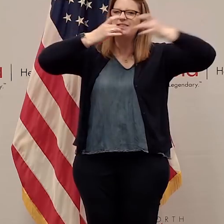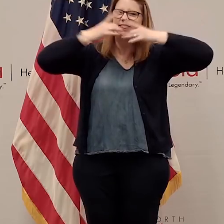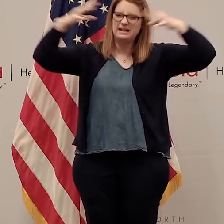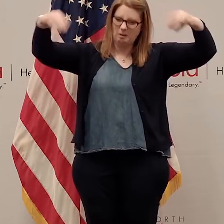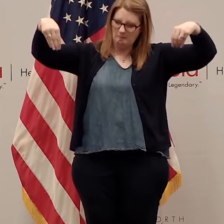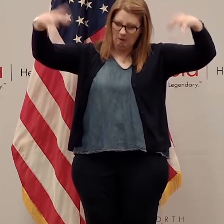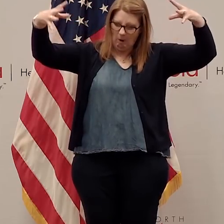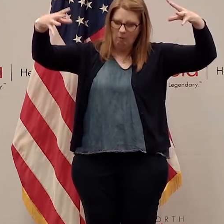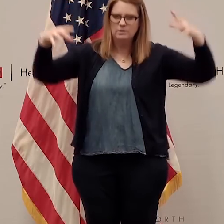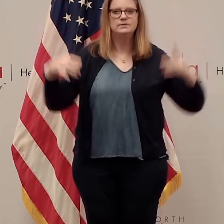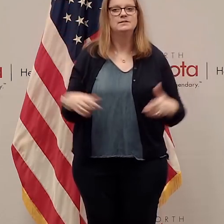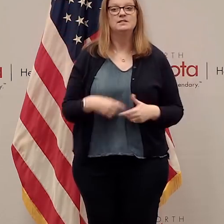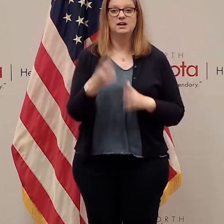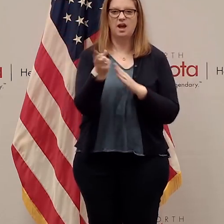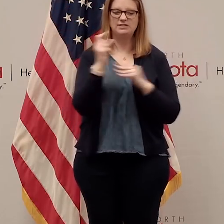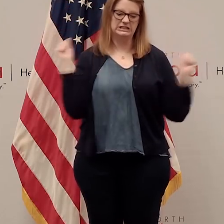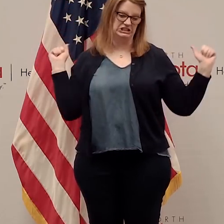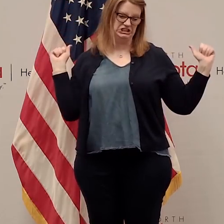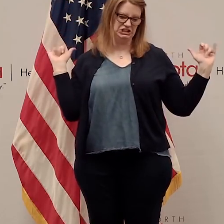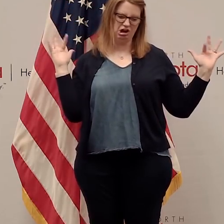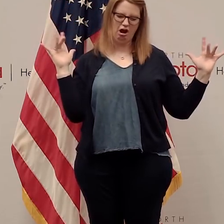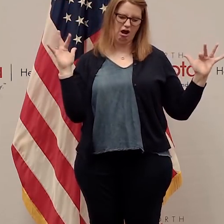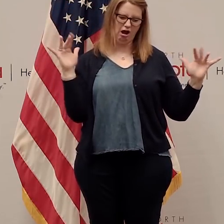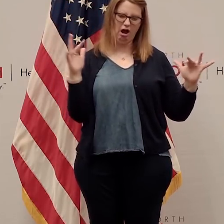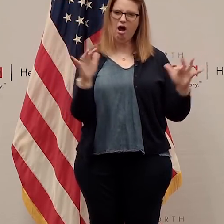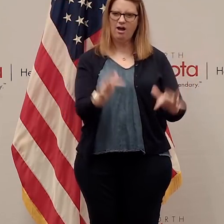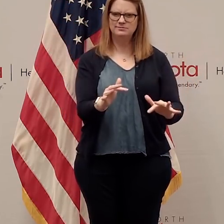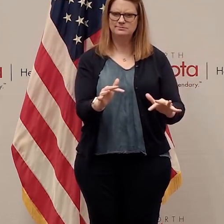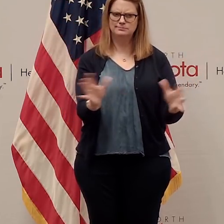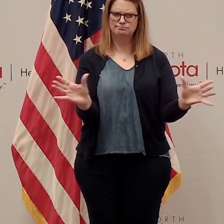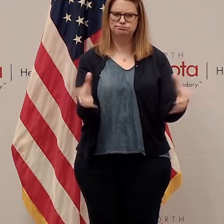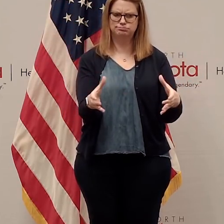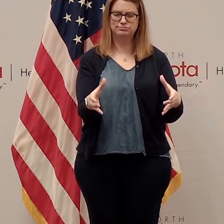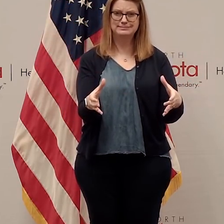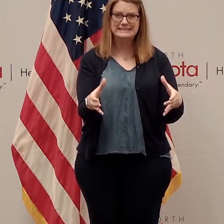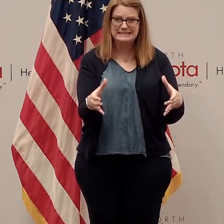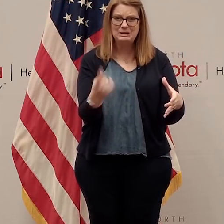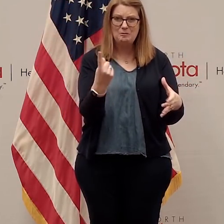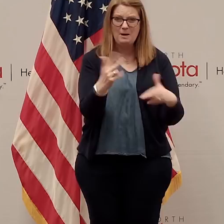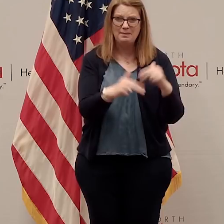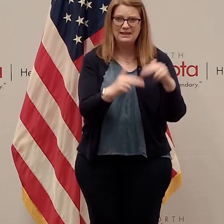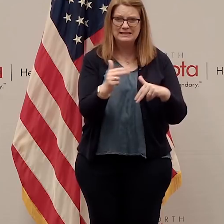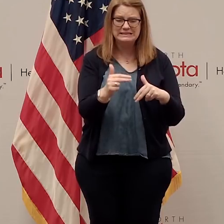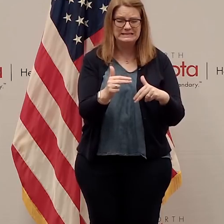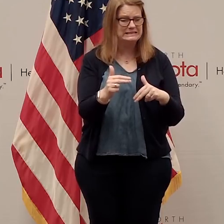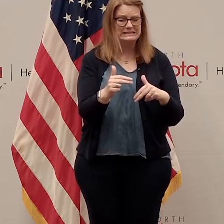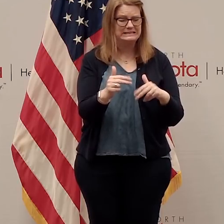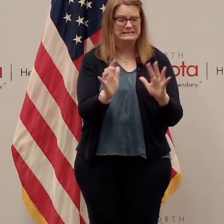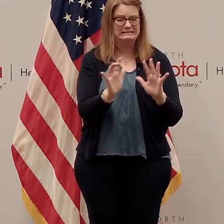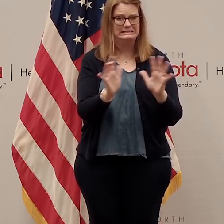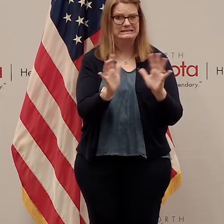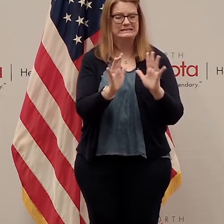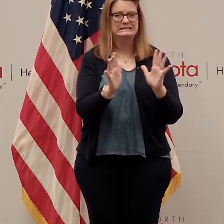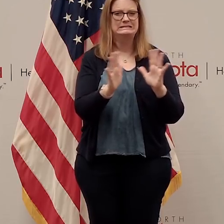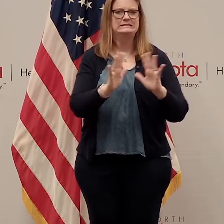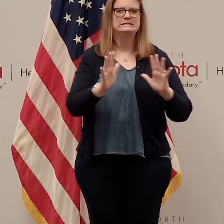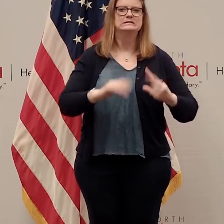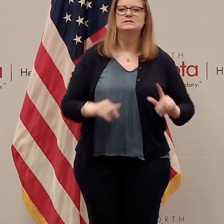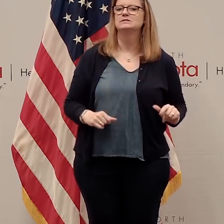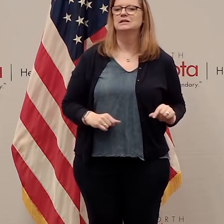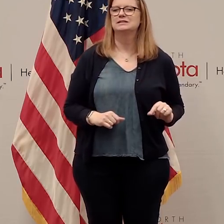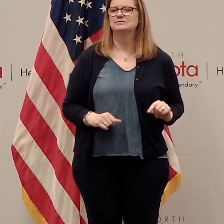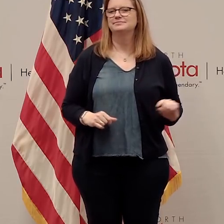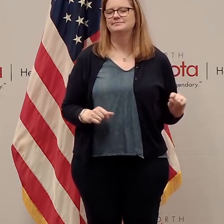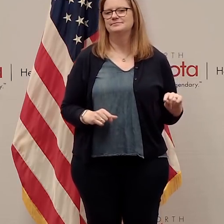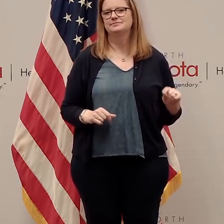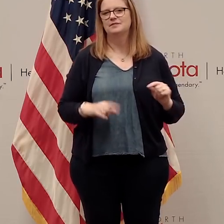plus another couple 10,000 teachers and superintendents all getting back together. That'd be a big turn of the dial to do that. So we